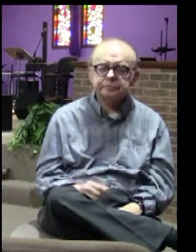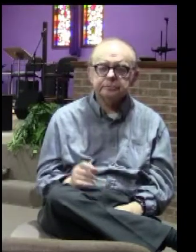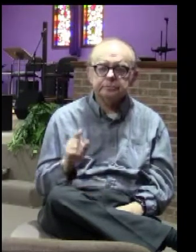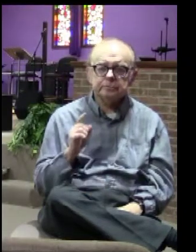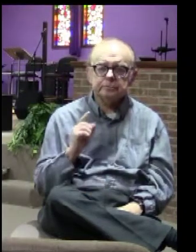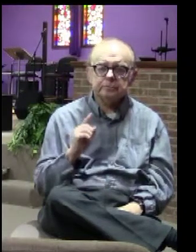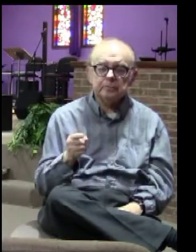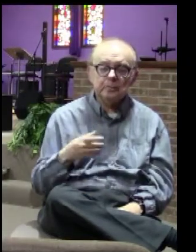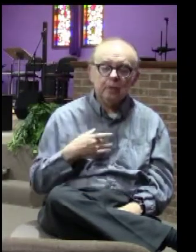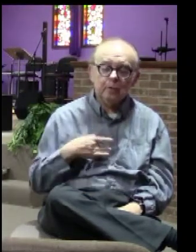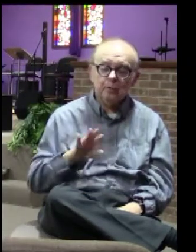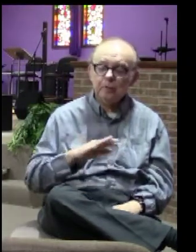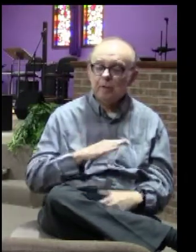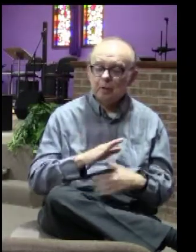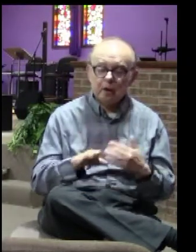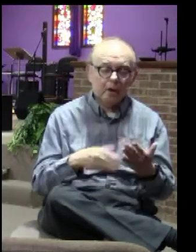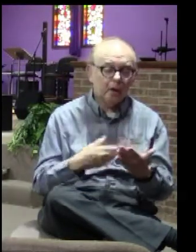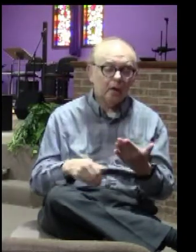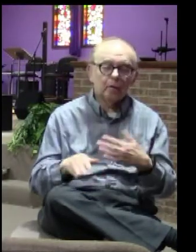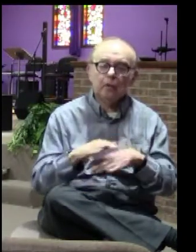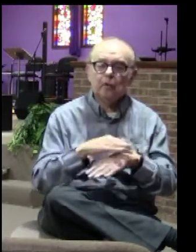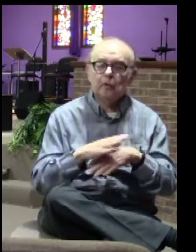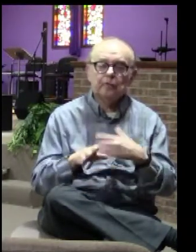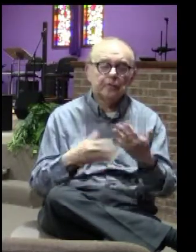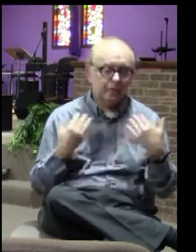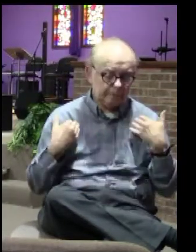you're wounded all over.